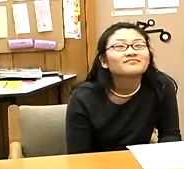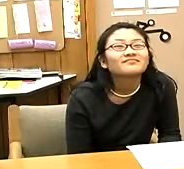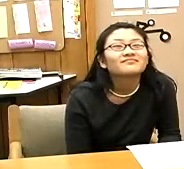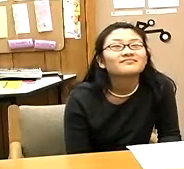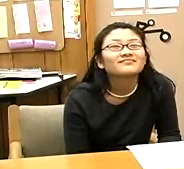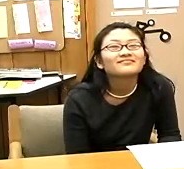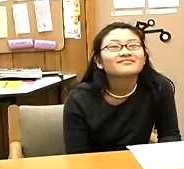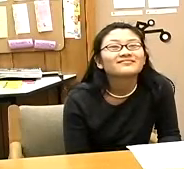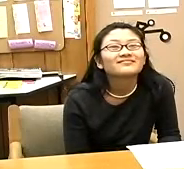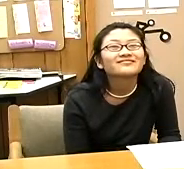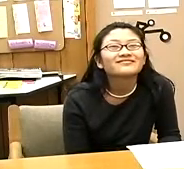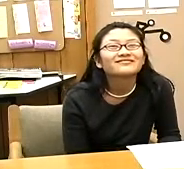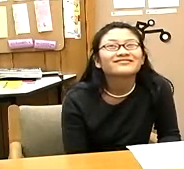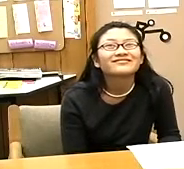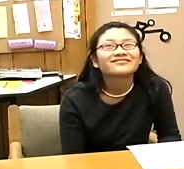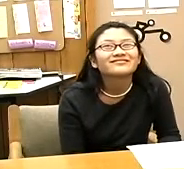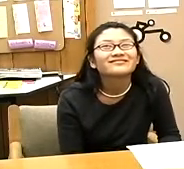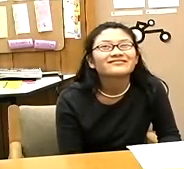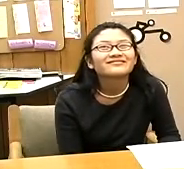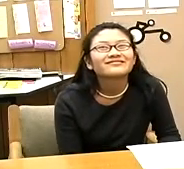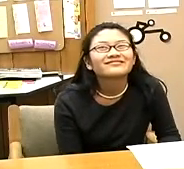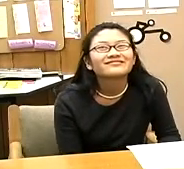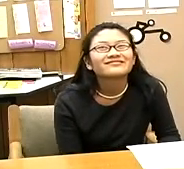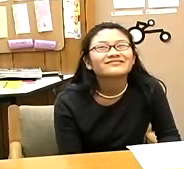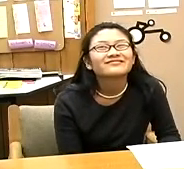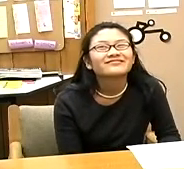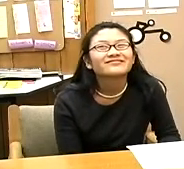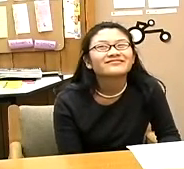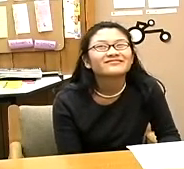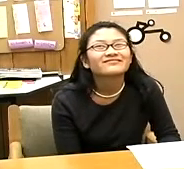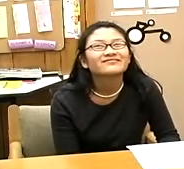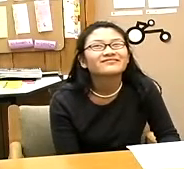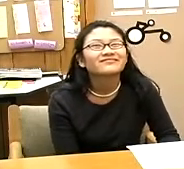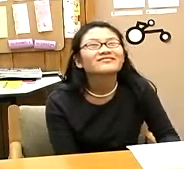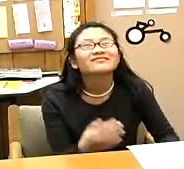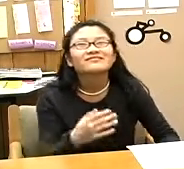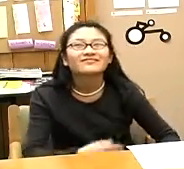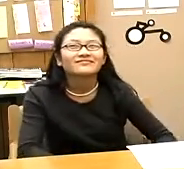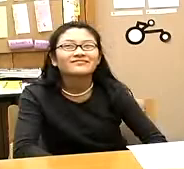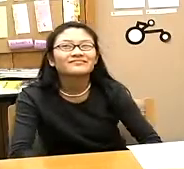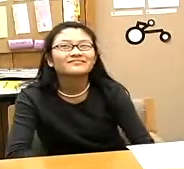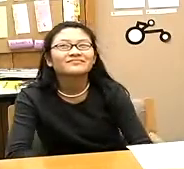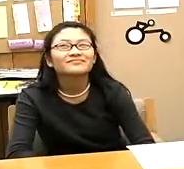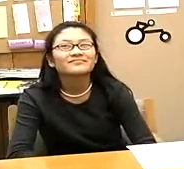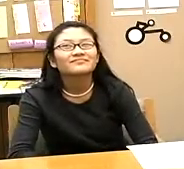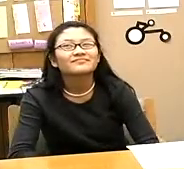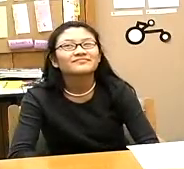Okay. Well, I really appreciate your taking the time to come in today and talk with me about this, and I hope that I've answered your questions.